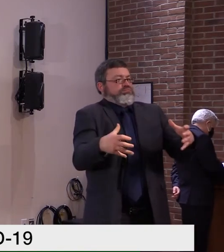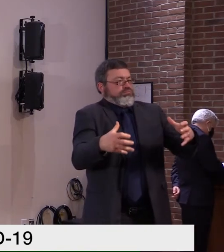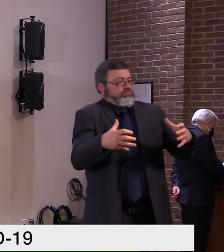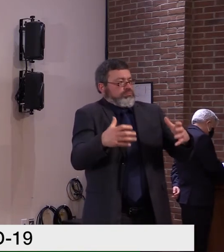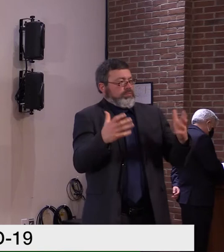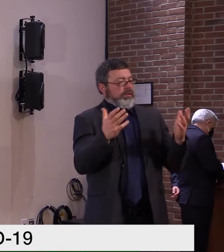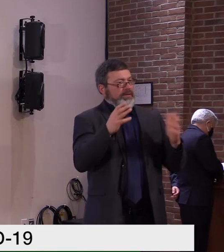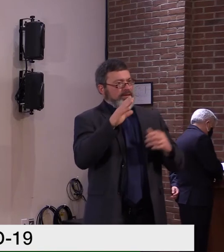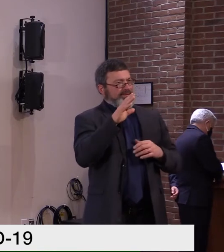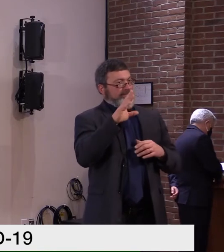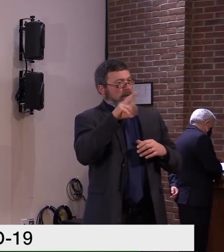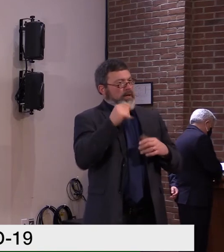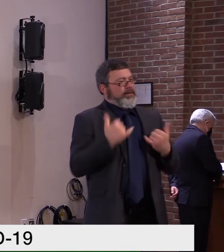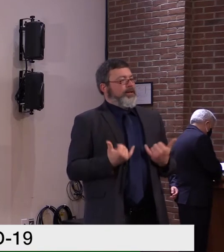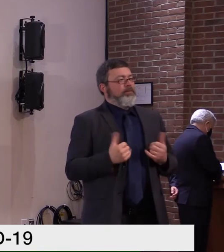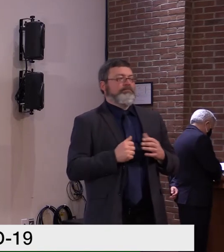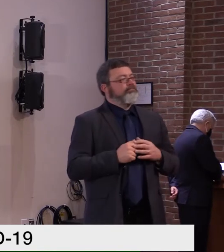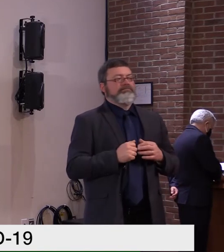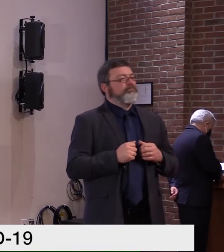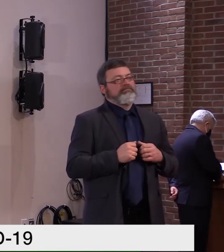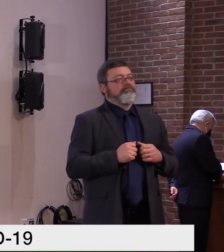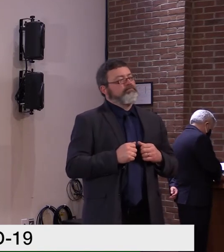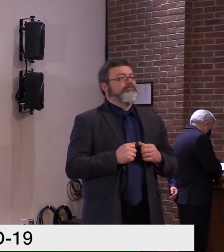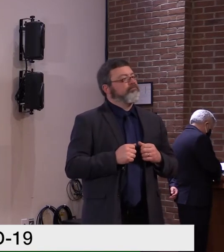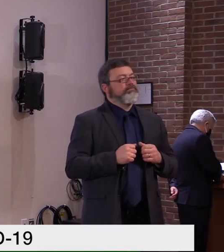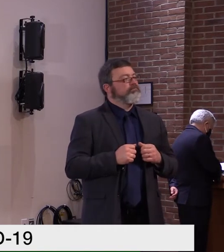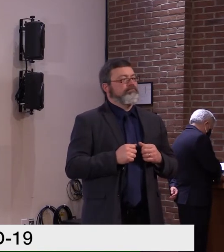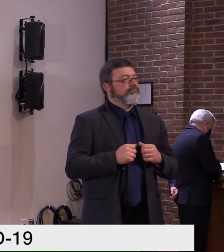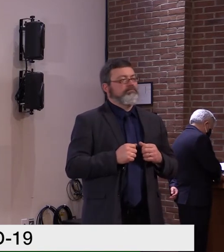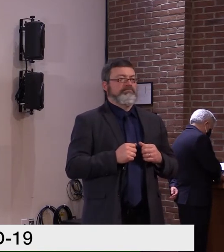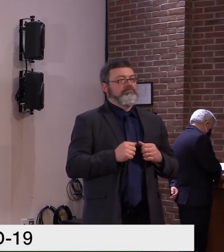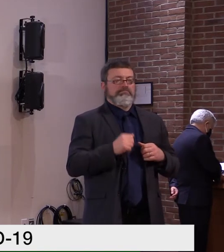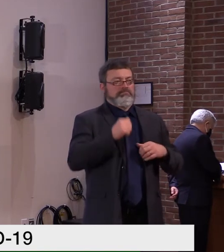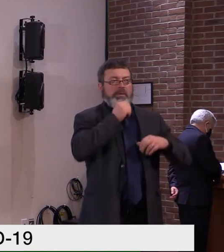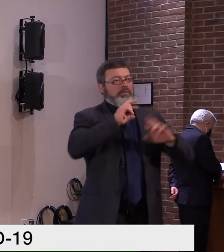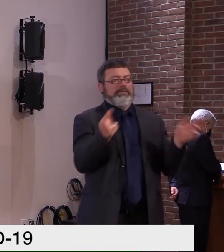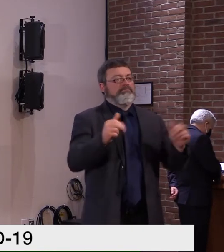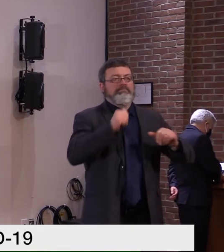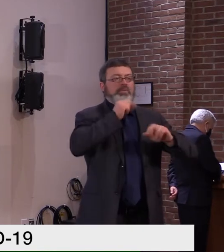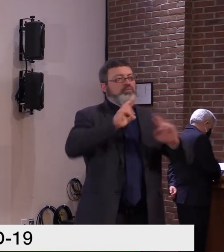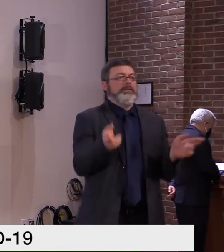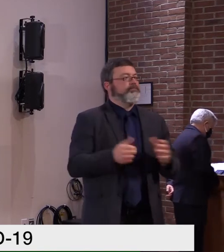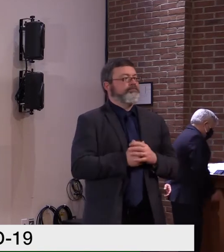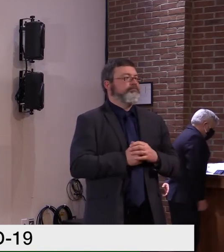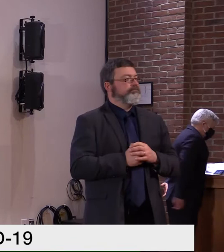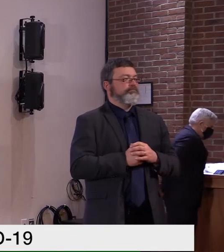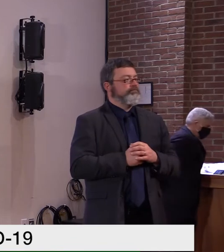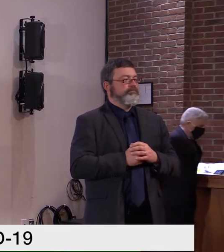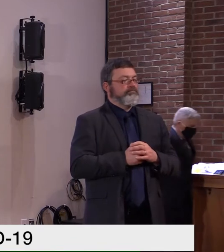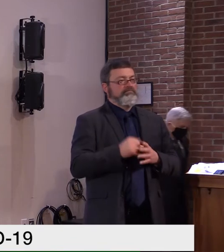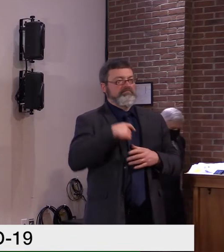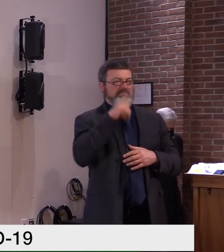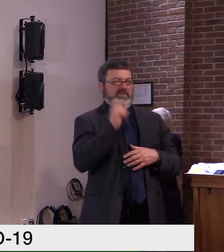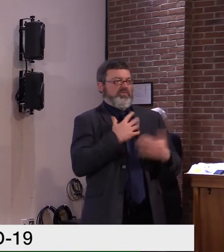I'm reluctant to say at this point what we do until we get there.